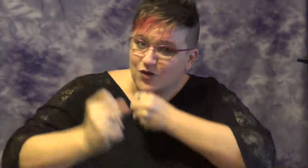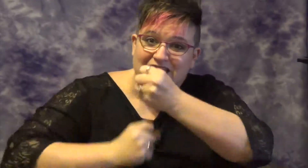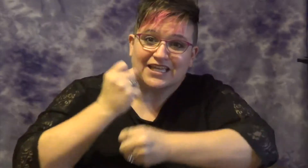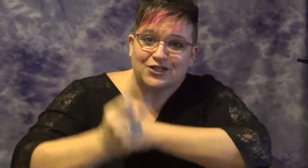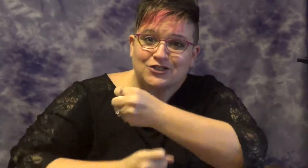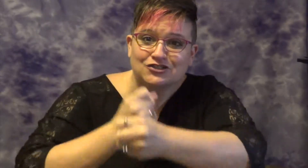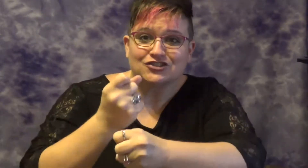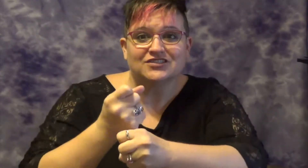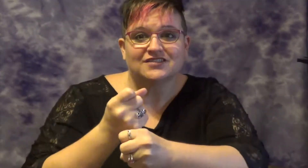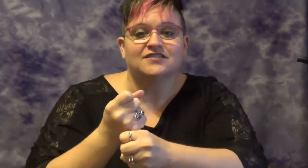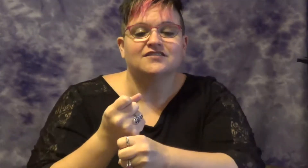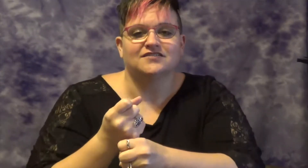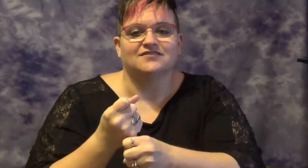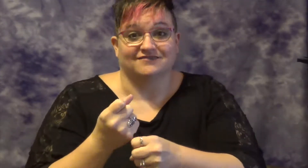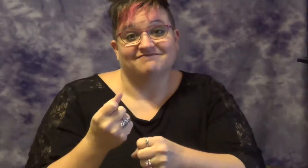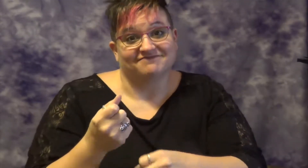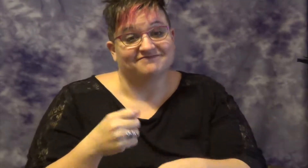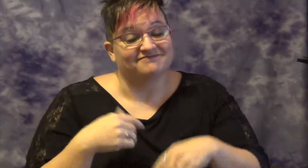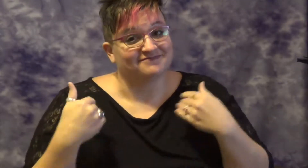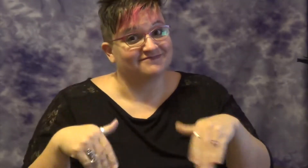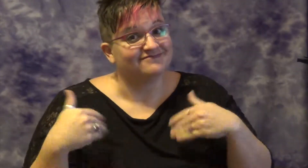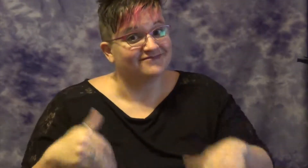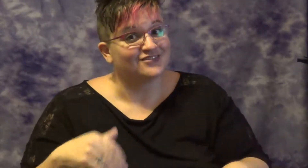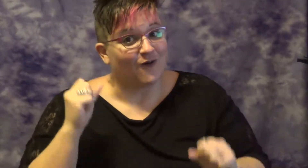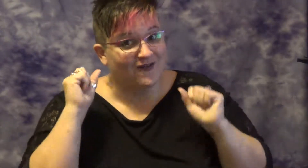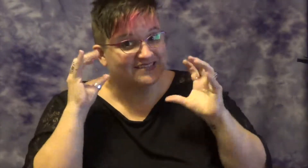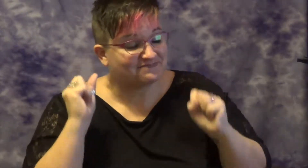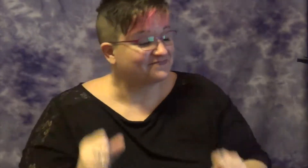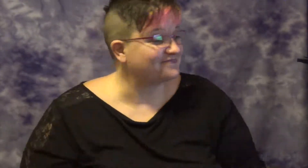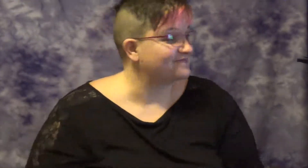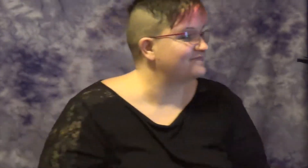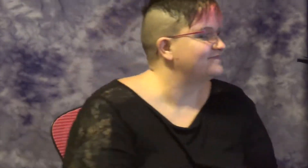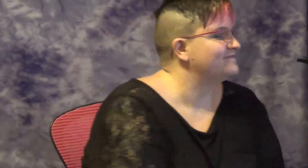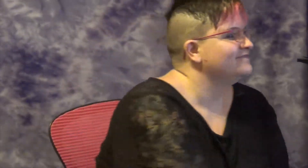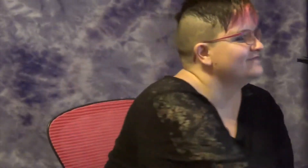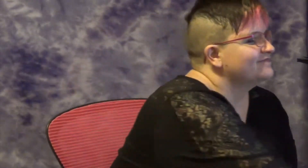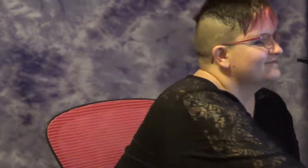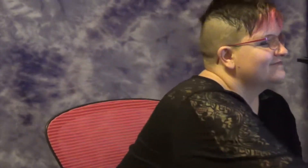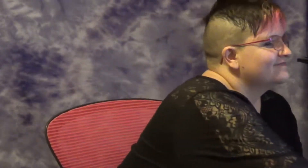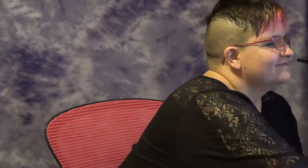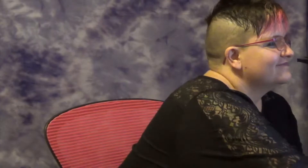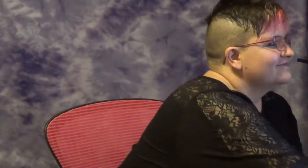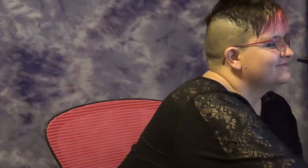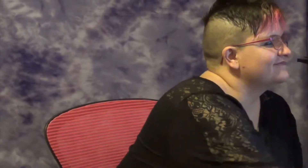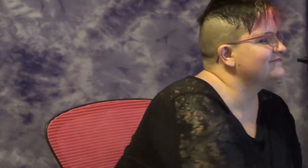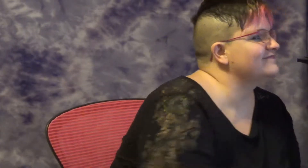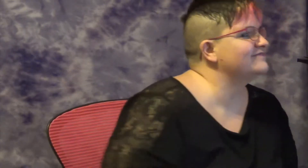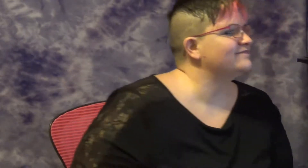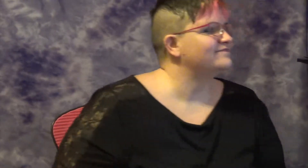whole lives based off this communication process. It's staggering, right?